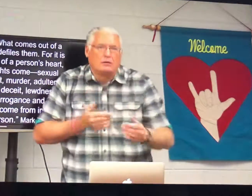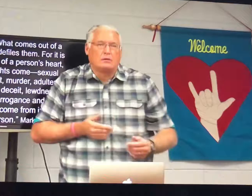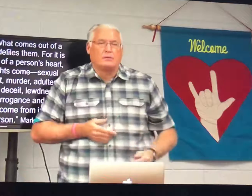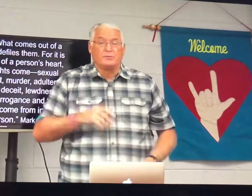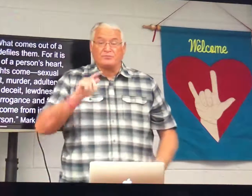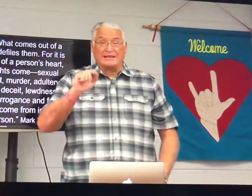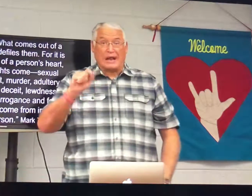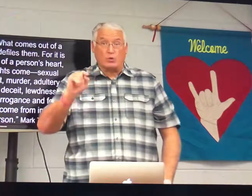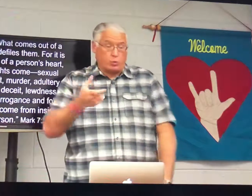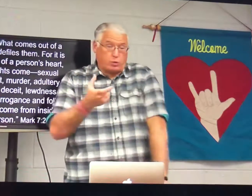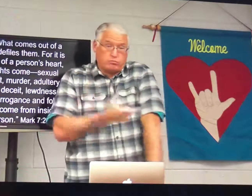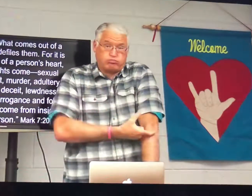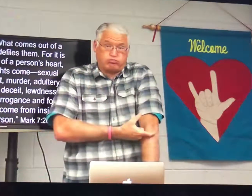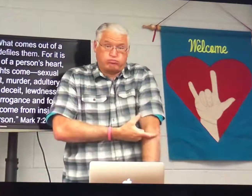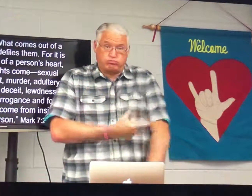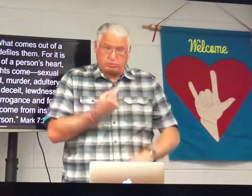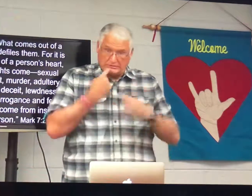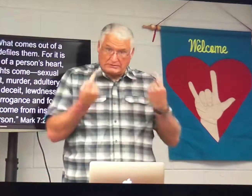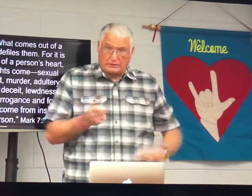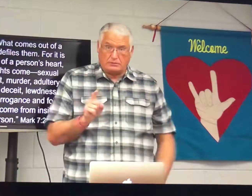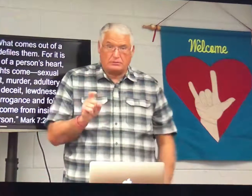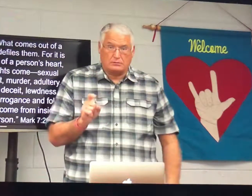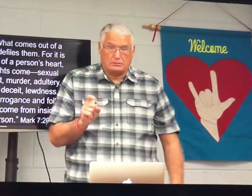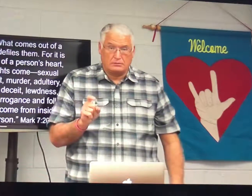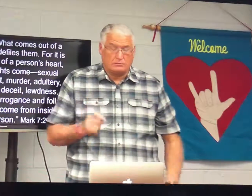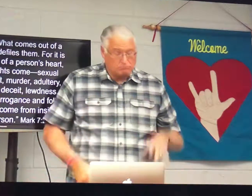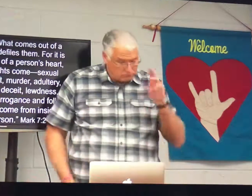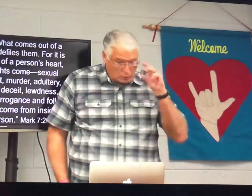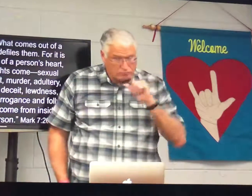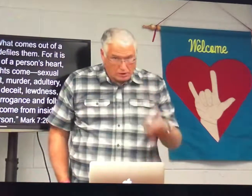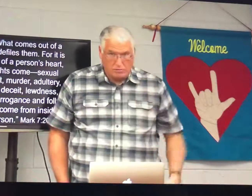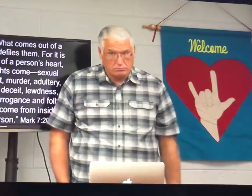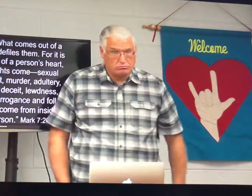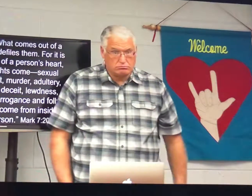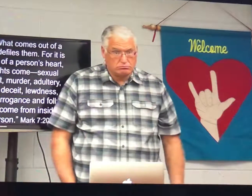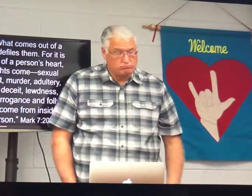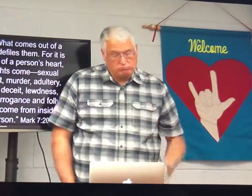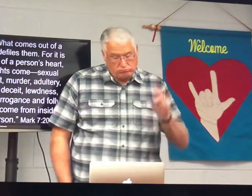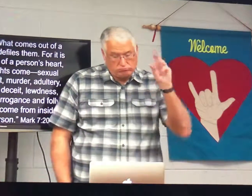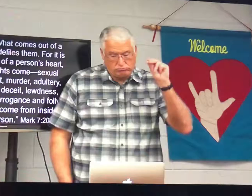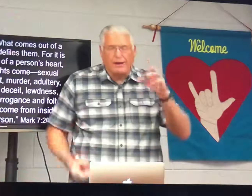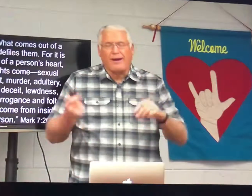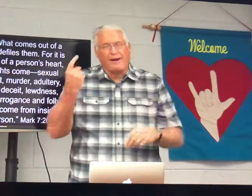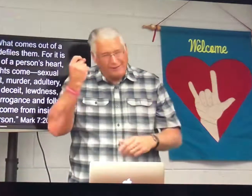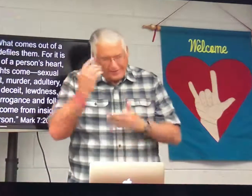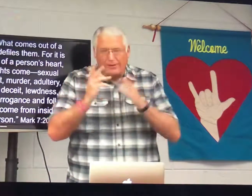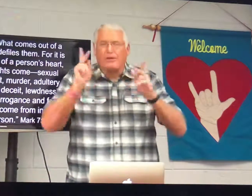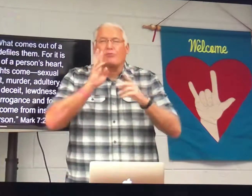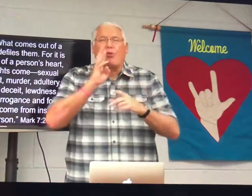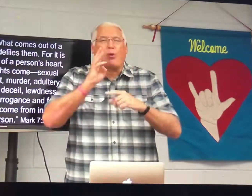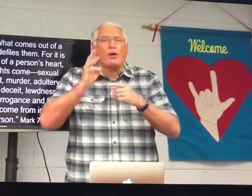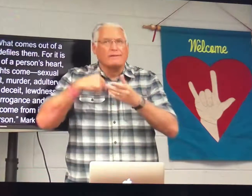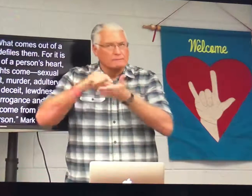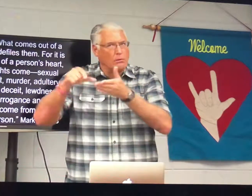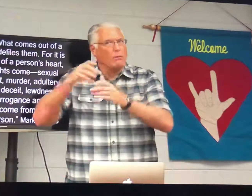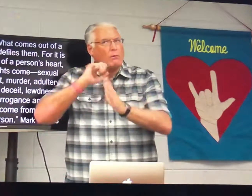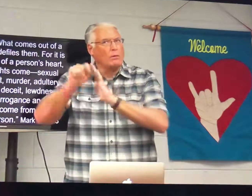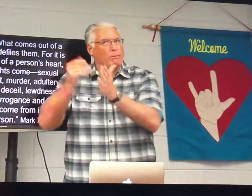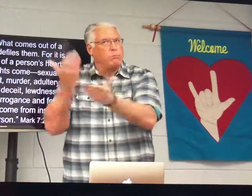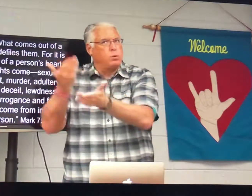but I think for the vast majority of these guys, it's like, well, I'm going to get it over the jump. I'm just going to go over the top of it. And that's been